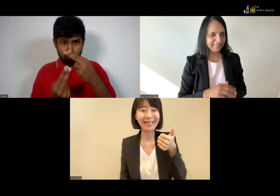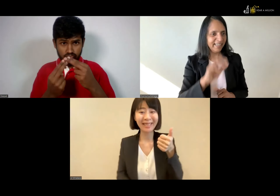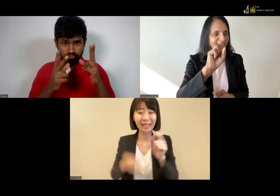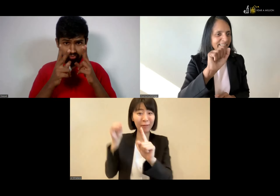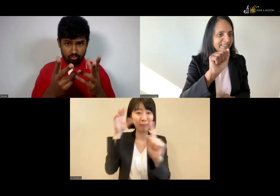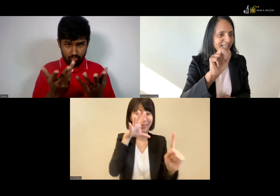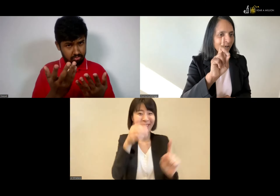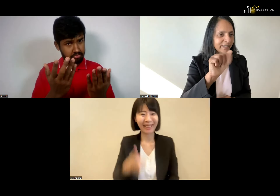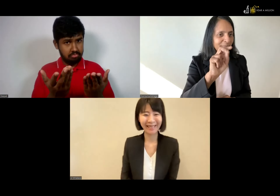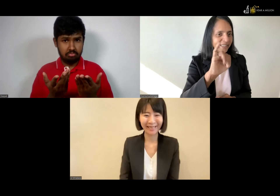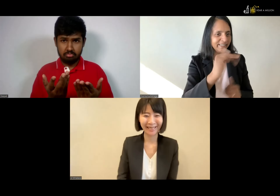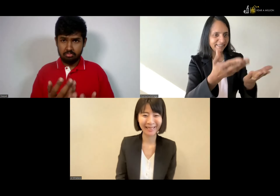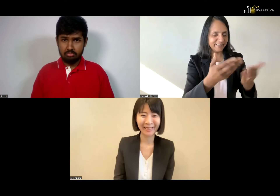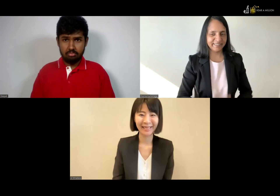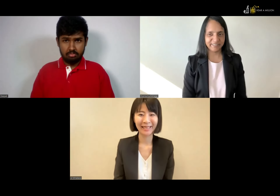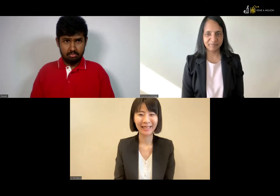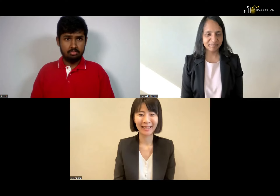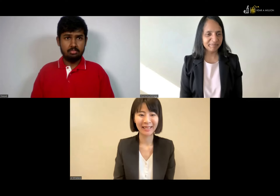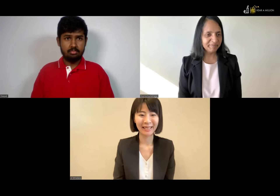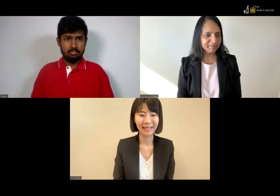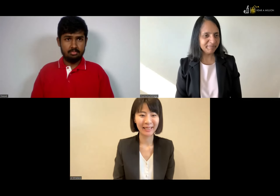would you like to come? Let's spotlight you.